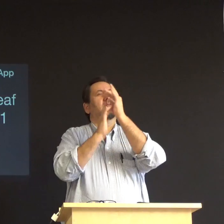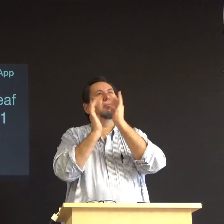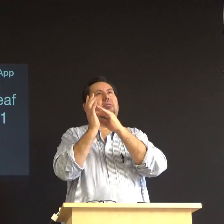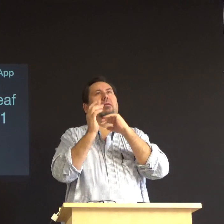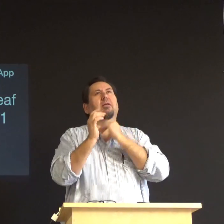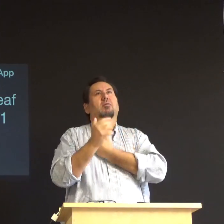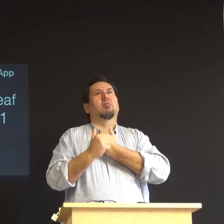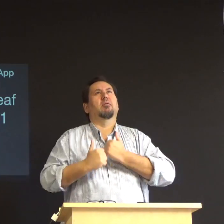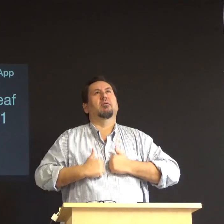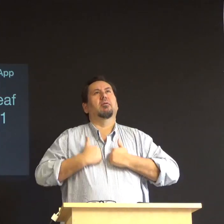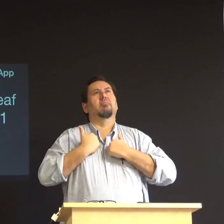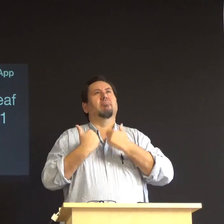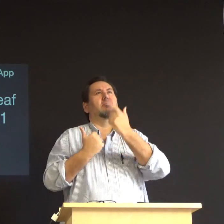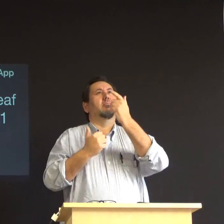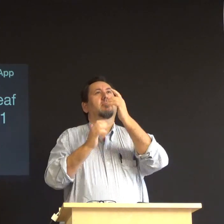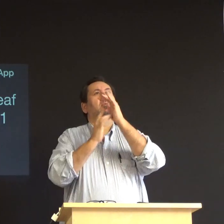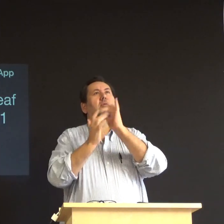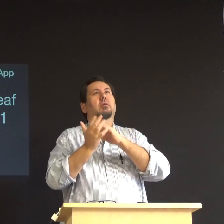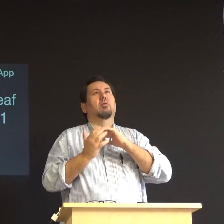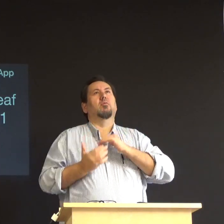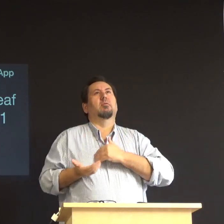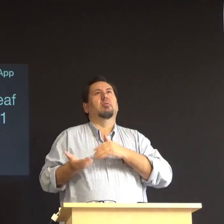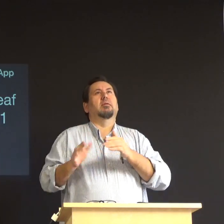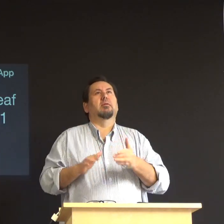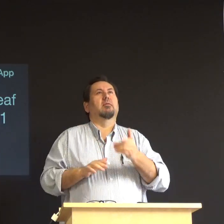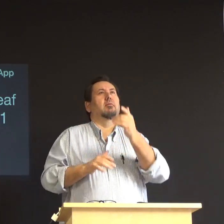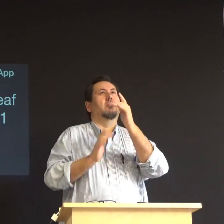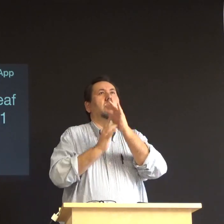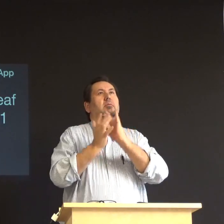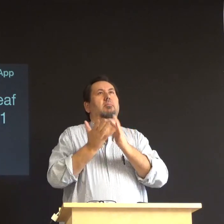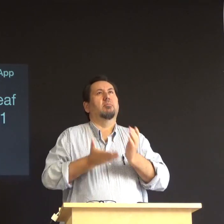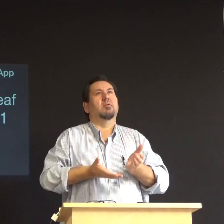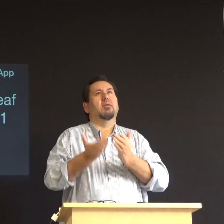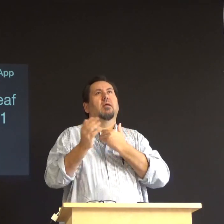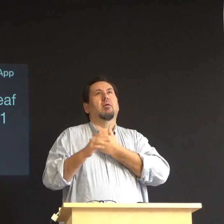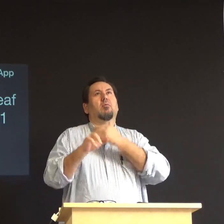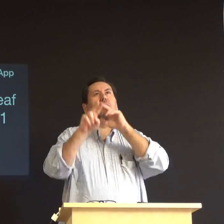This man, because Jesus is our life. He gave